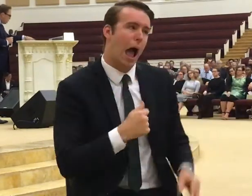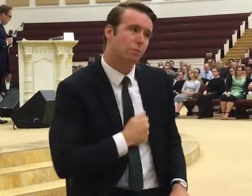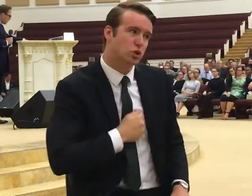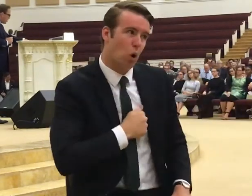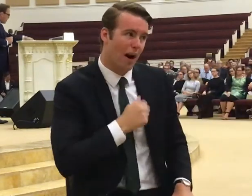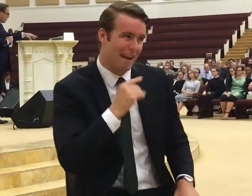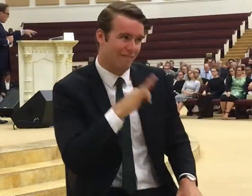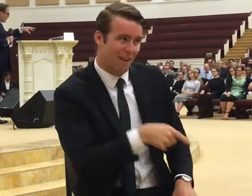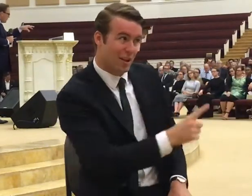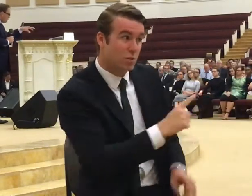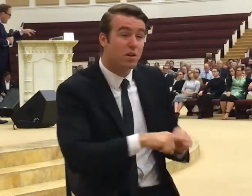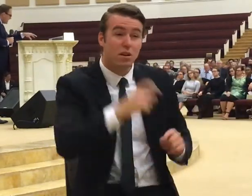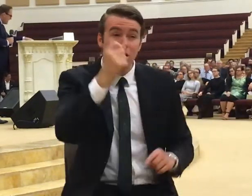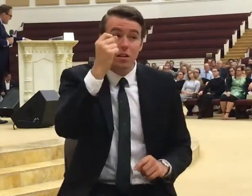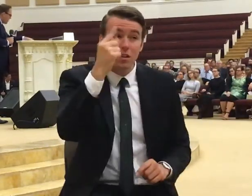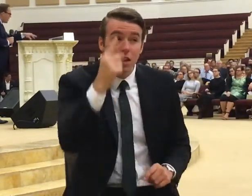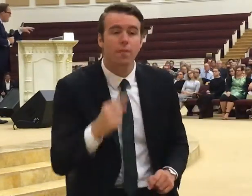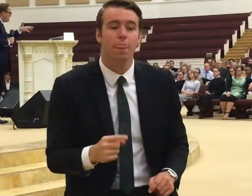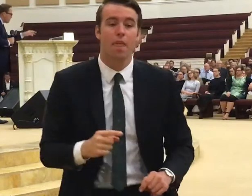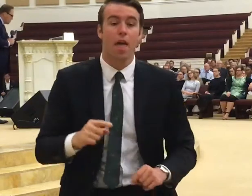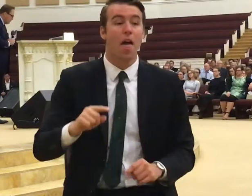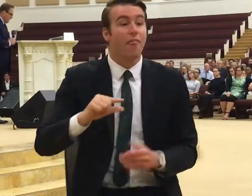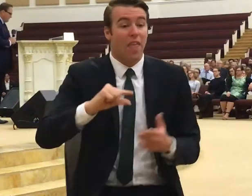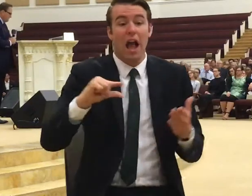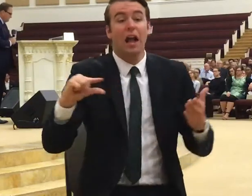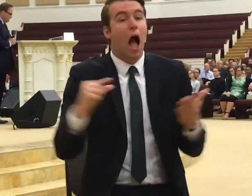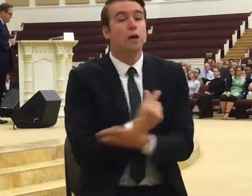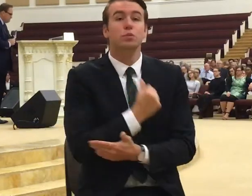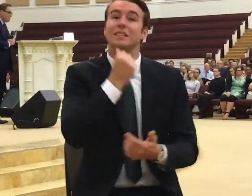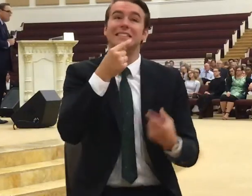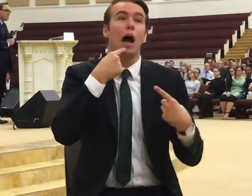doesn't work through political maneuvering.